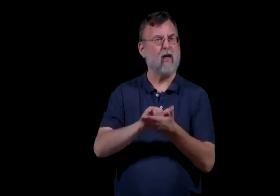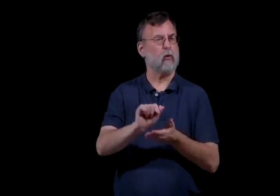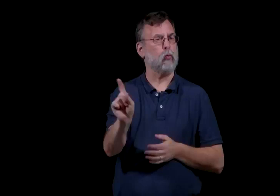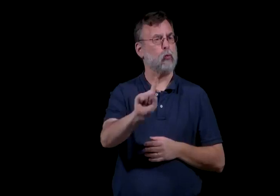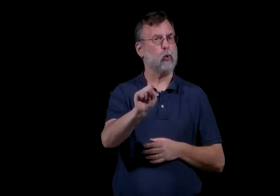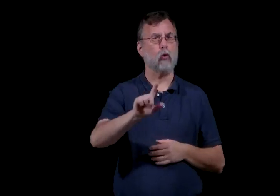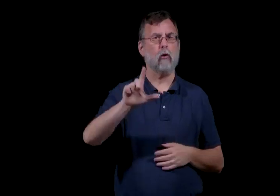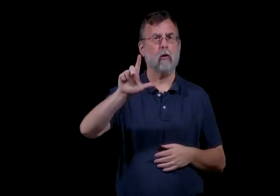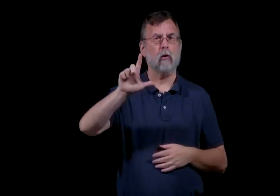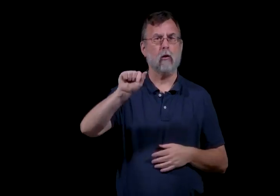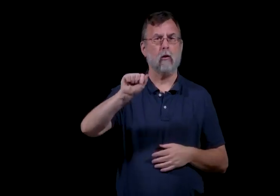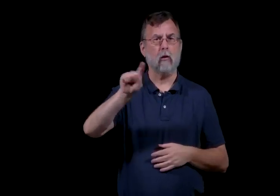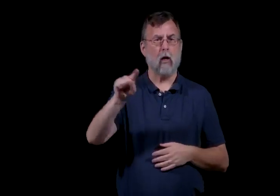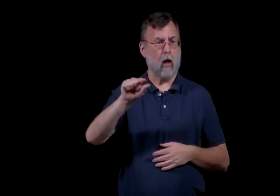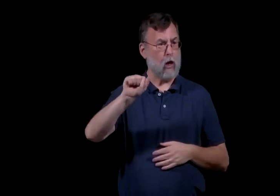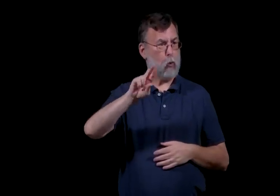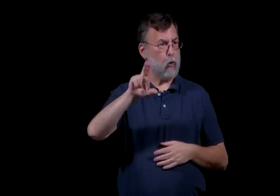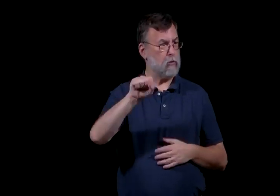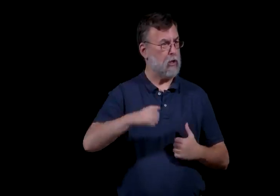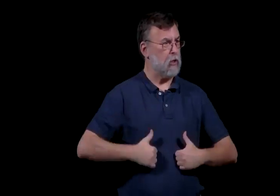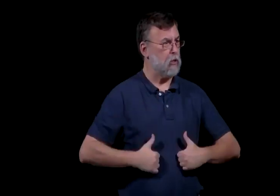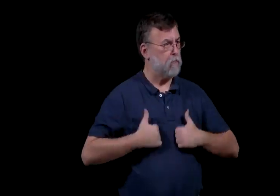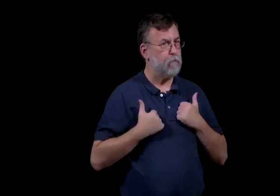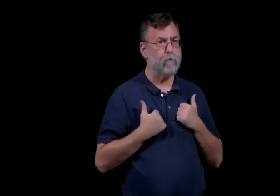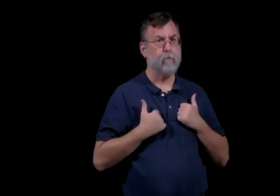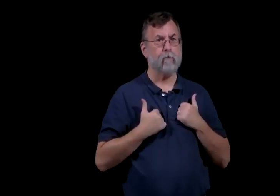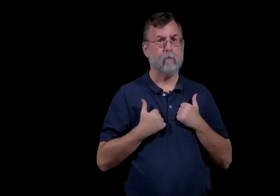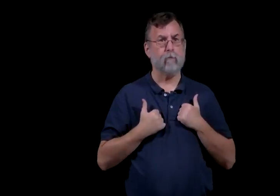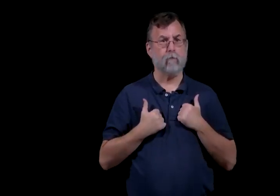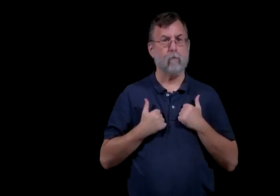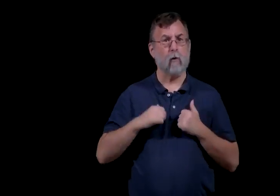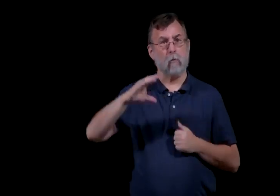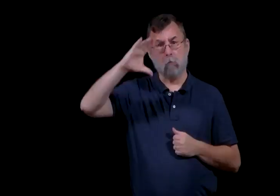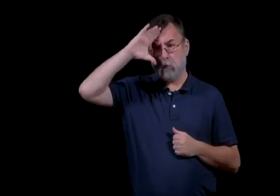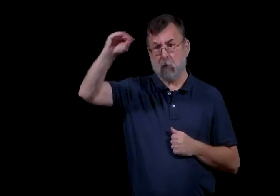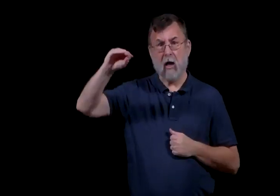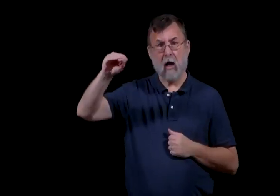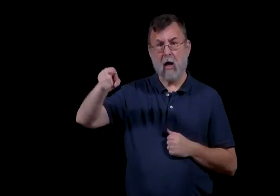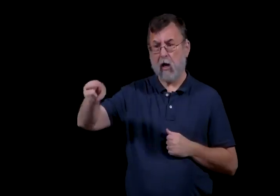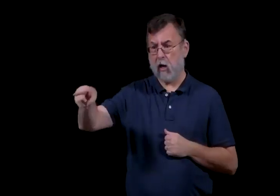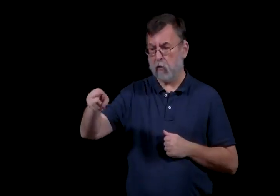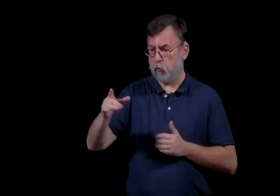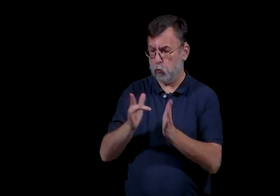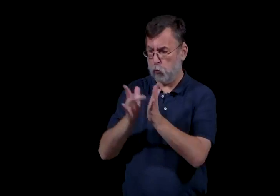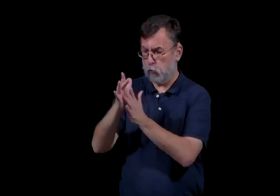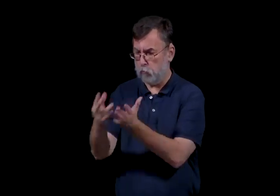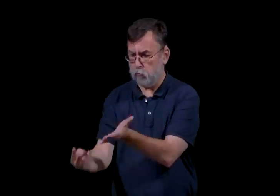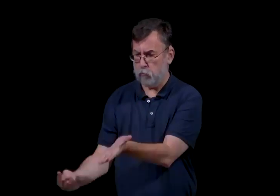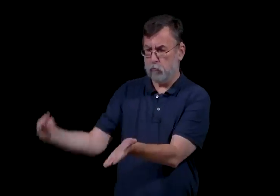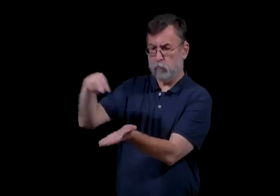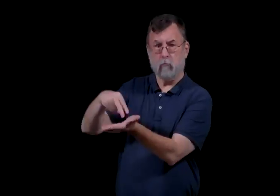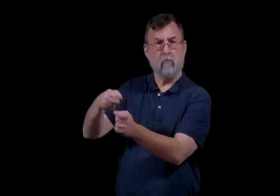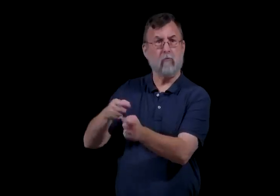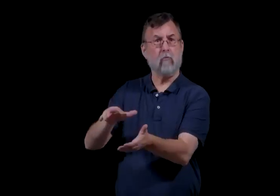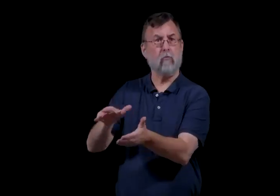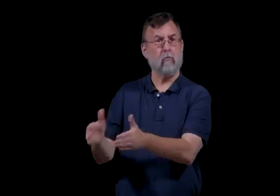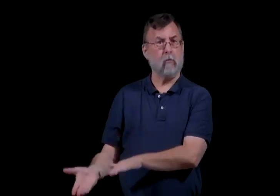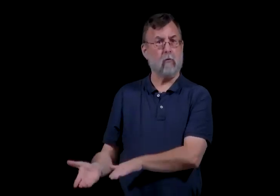Bethany. And that's where Lazarus lived. That was the man that Jesus raised from the dead.